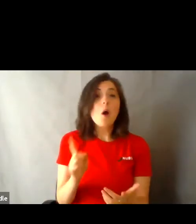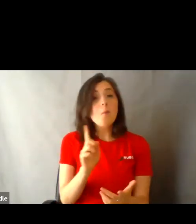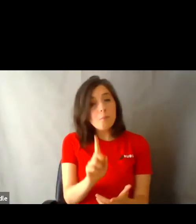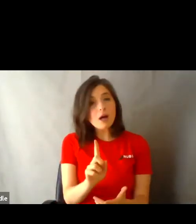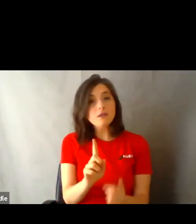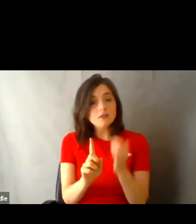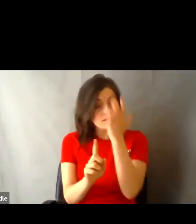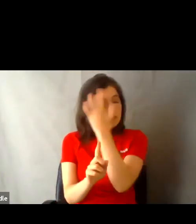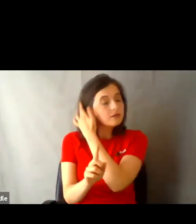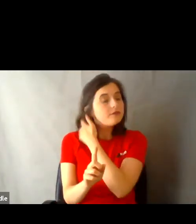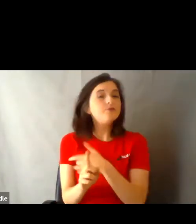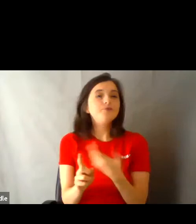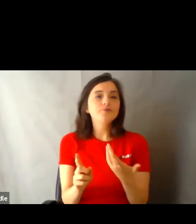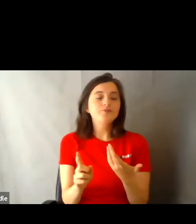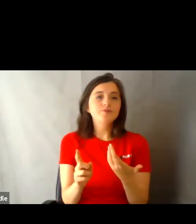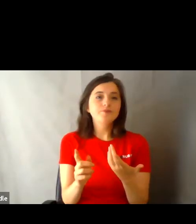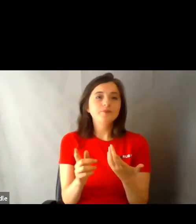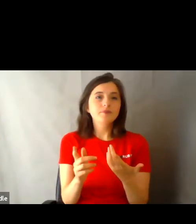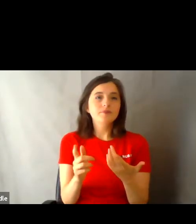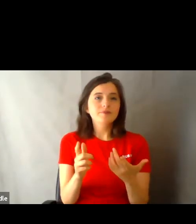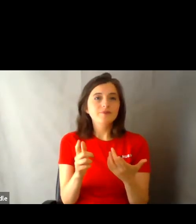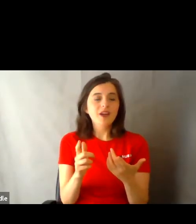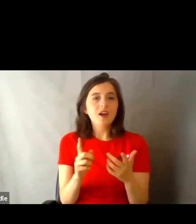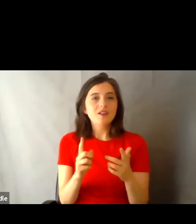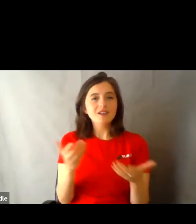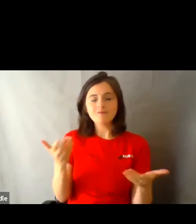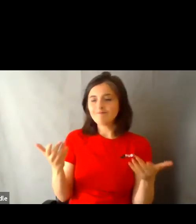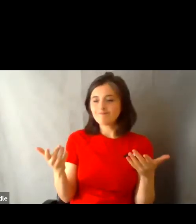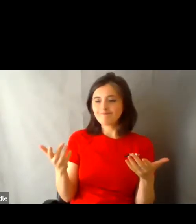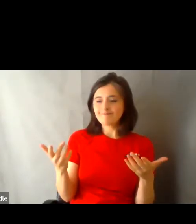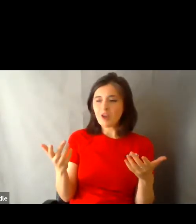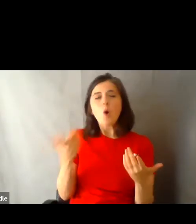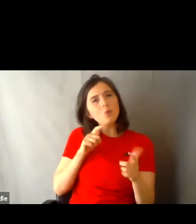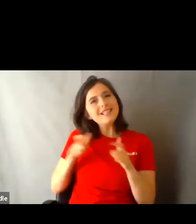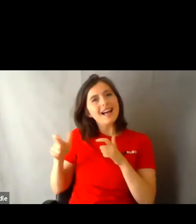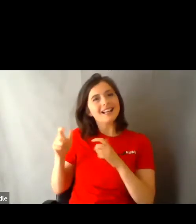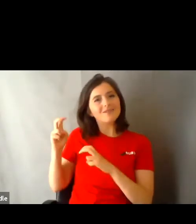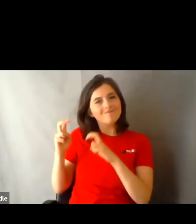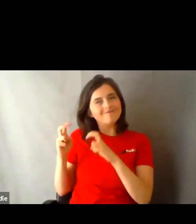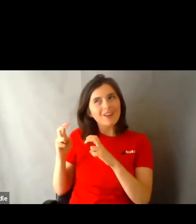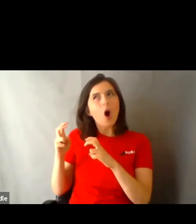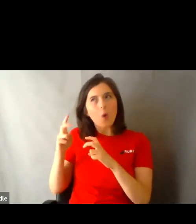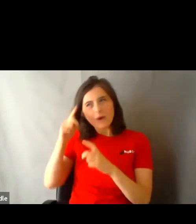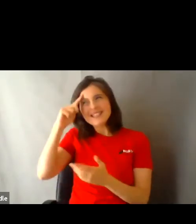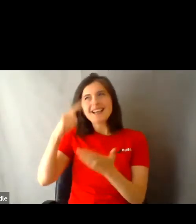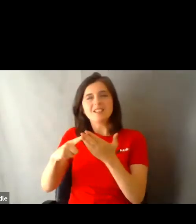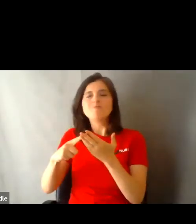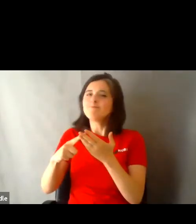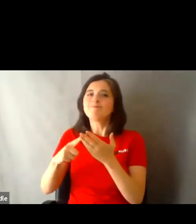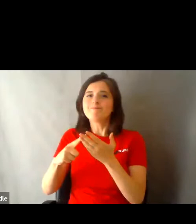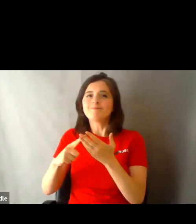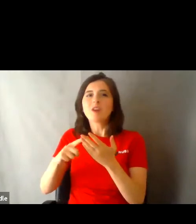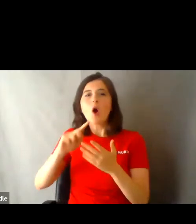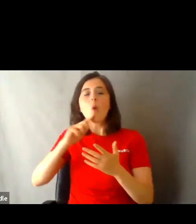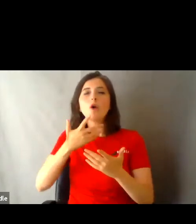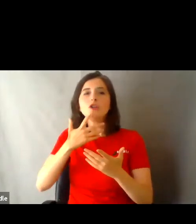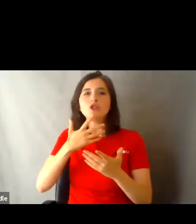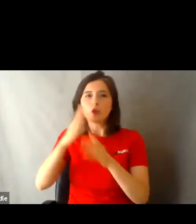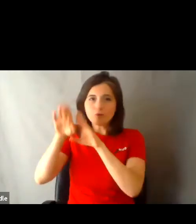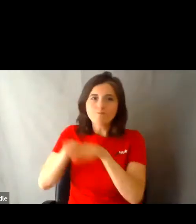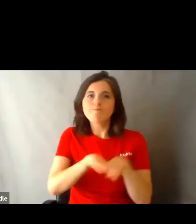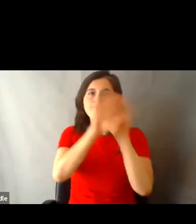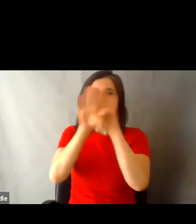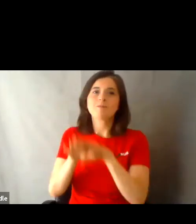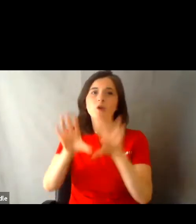those differing positions, really, we were able to carry forward this argument and win that position across large